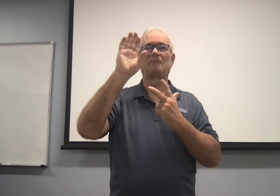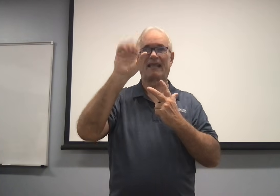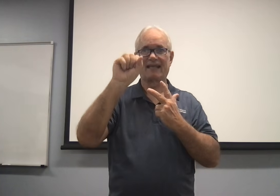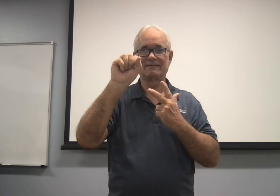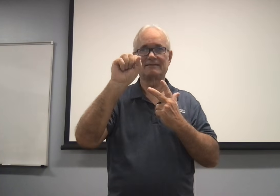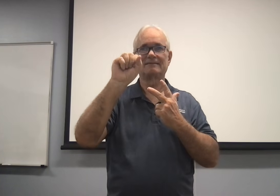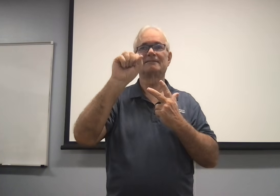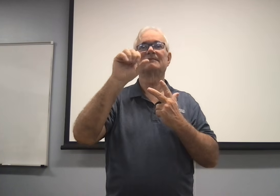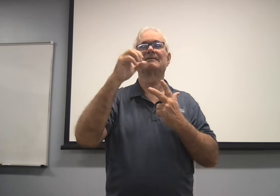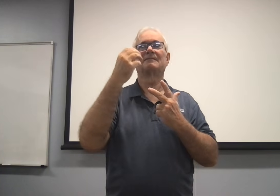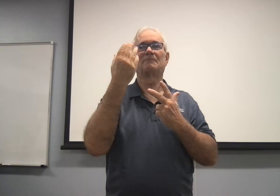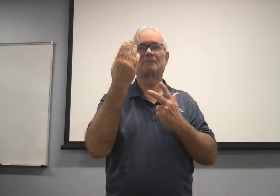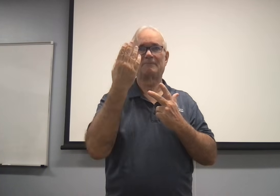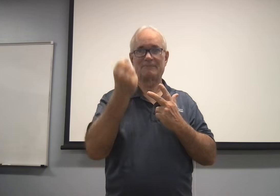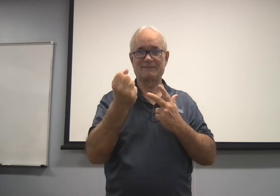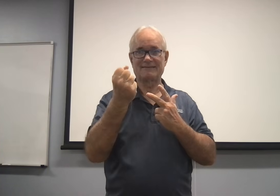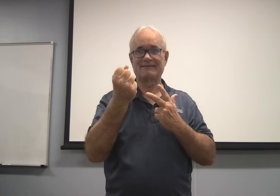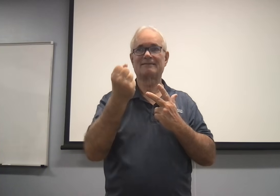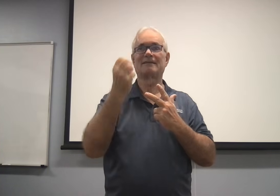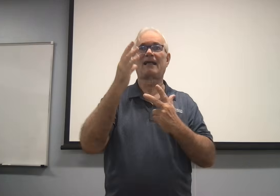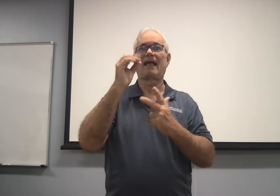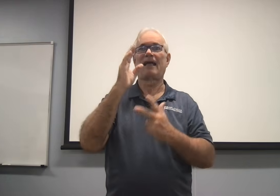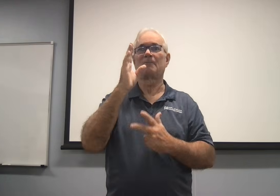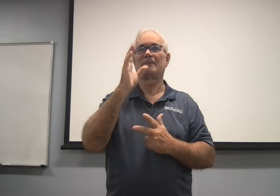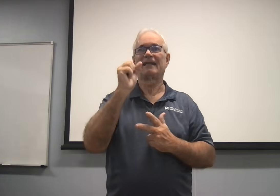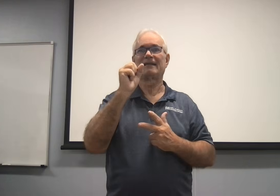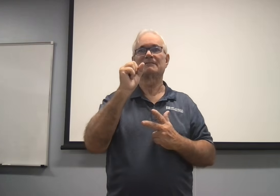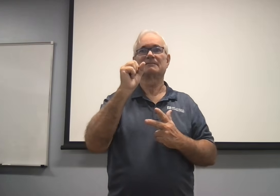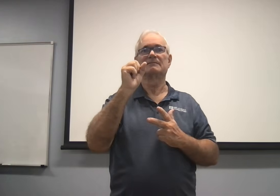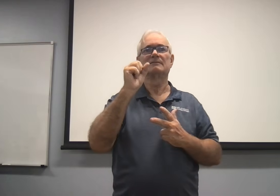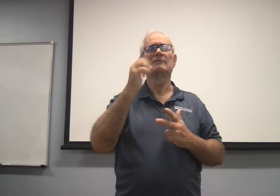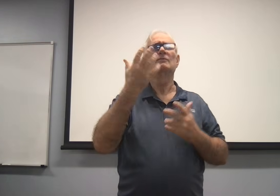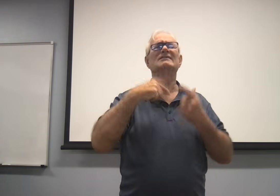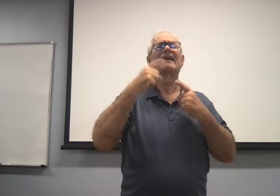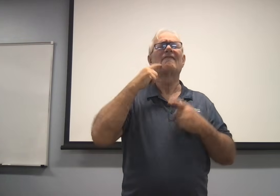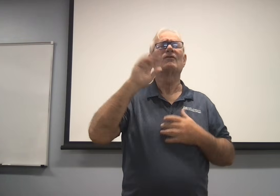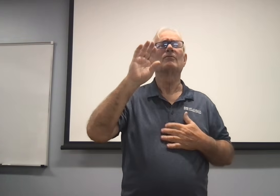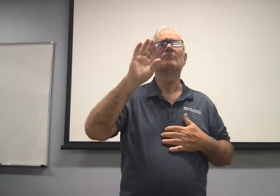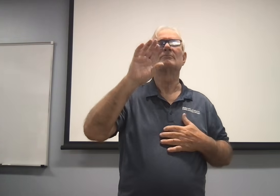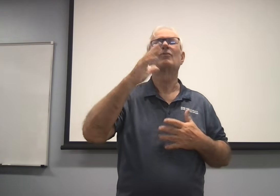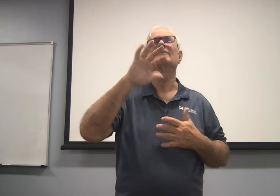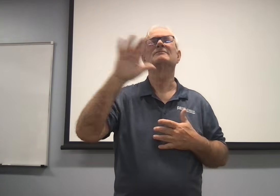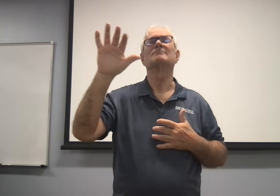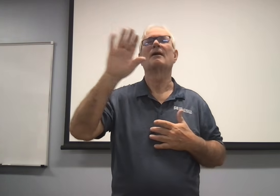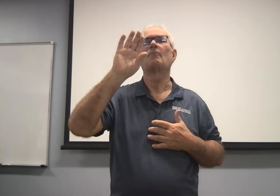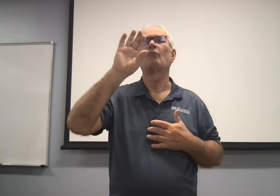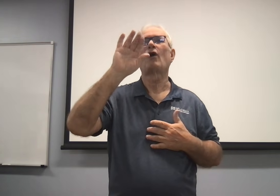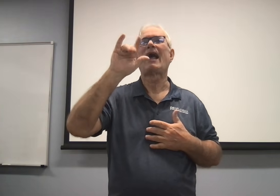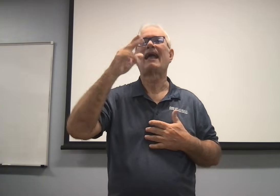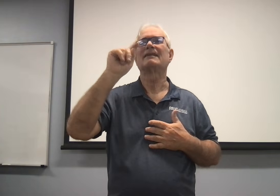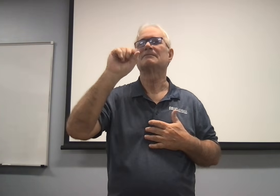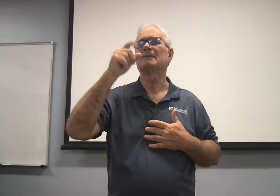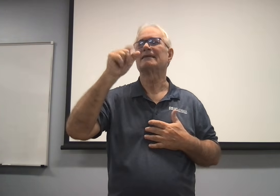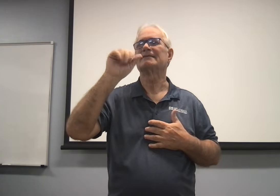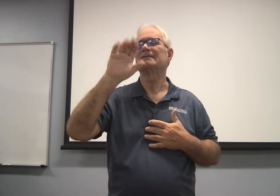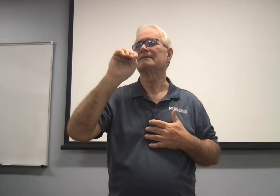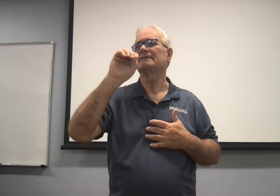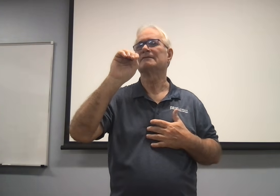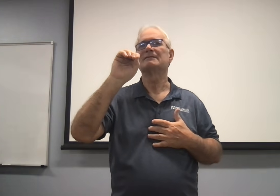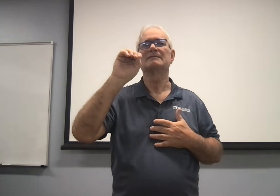So BS. BS. You can be S, you can be S, you can be S. What is the thing